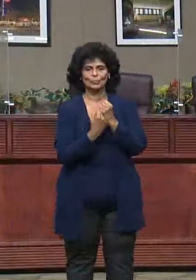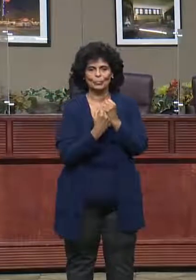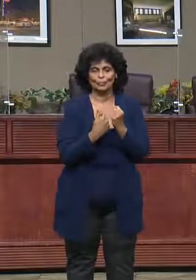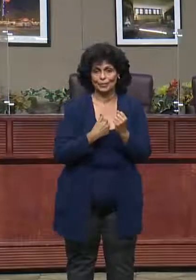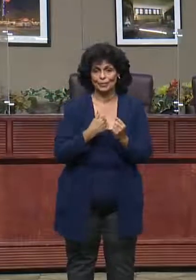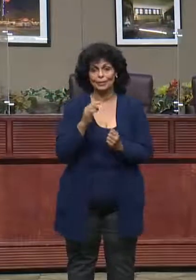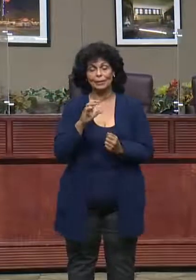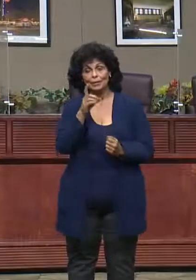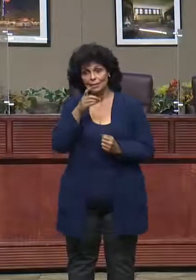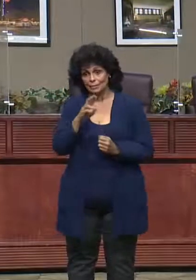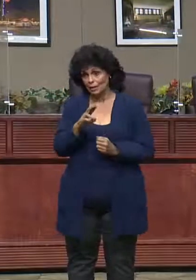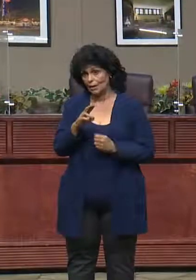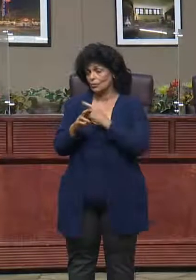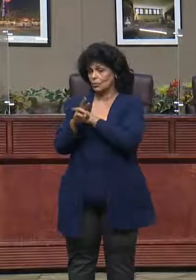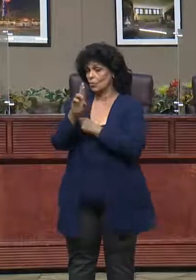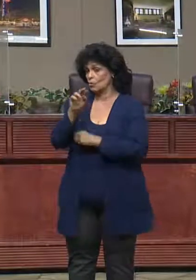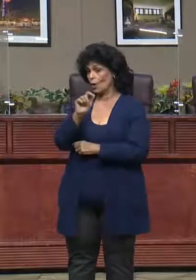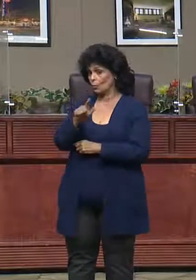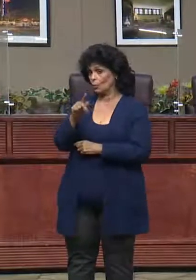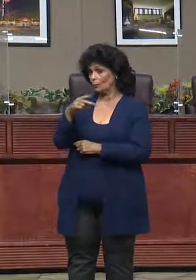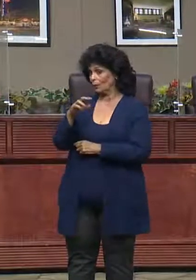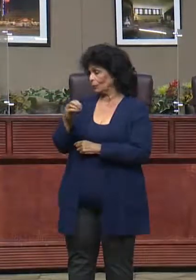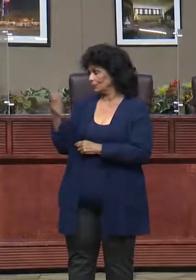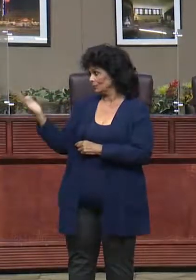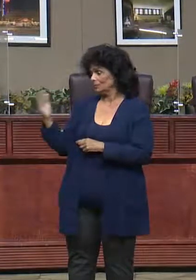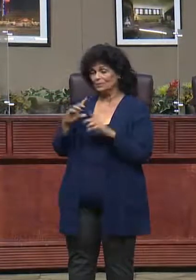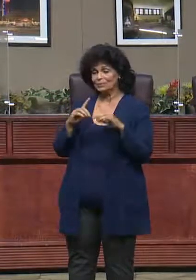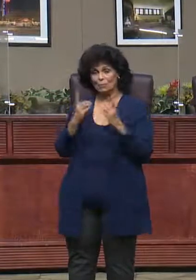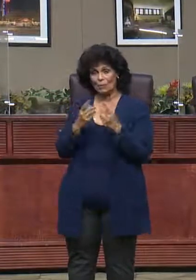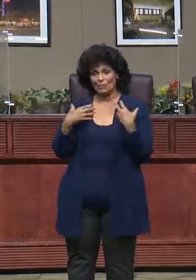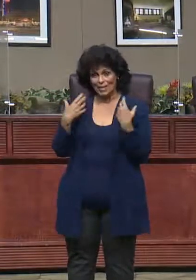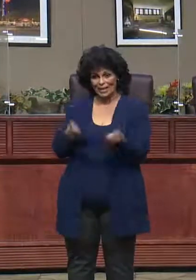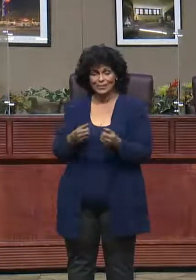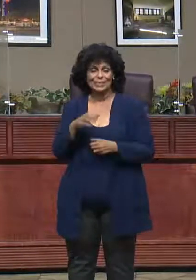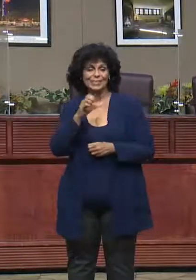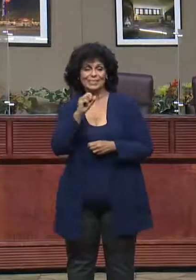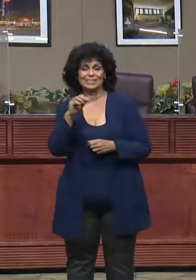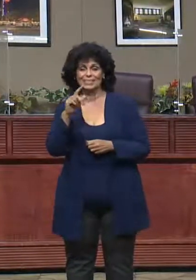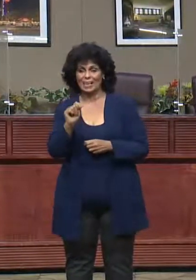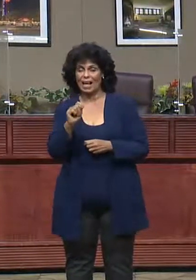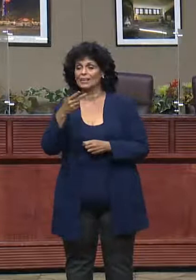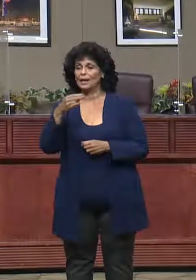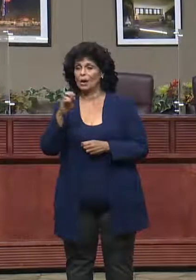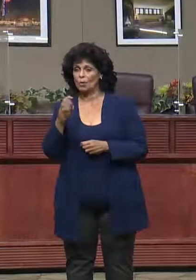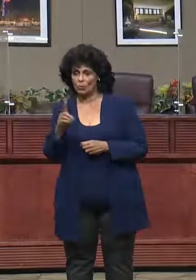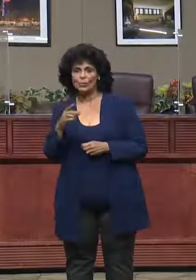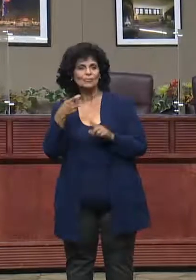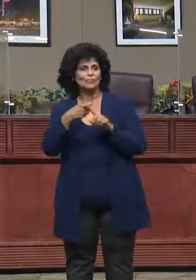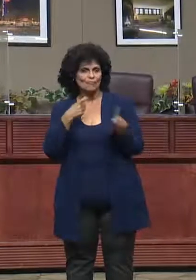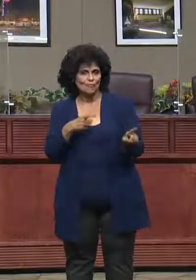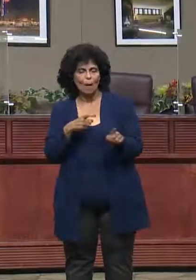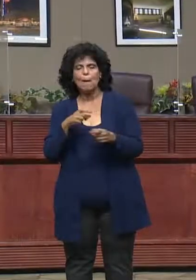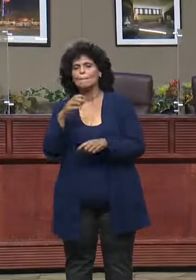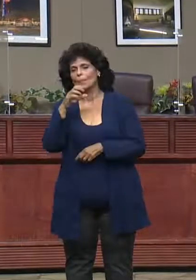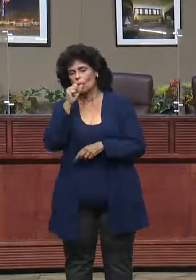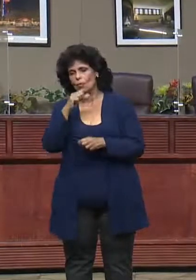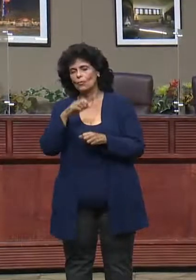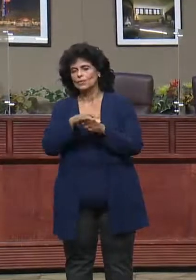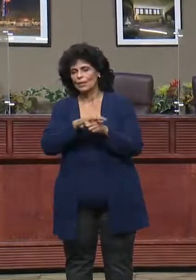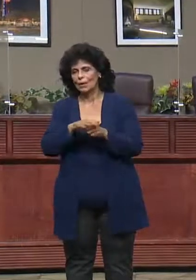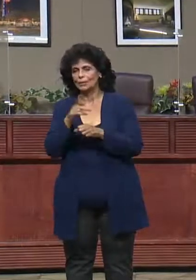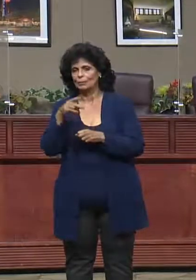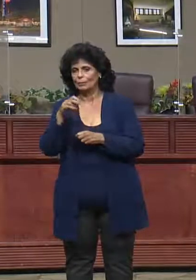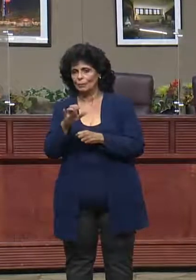Dr. Raul Pino from the Florida Department of Health, Scott Howard from Orange County Public Schools, Dr.